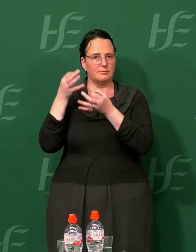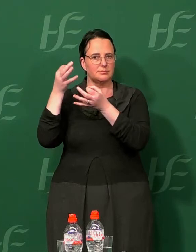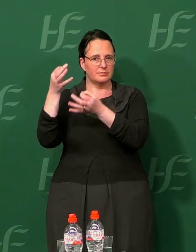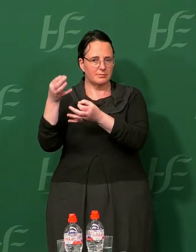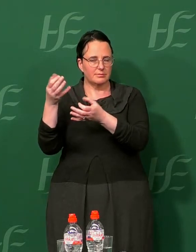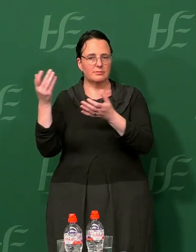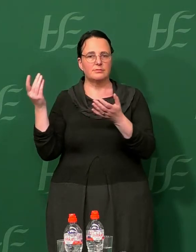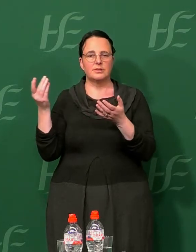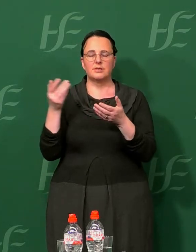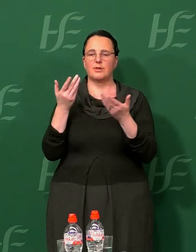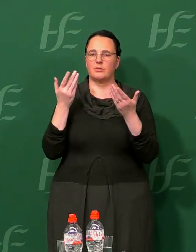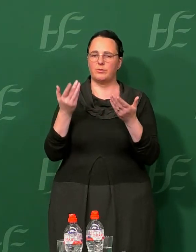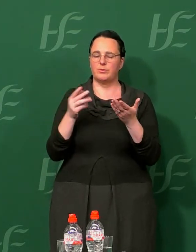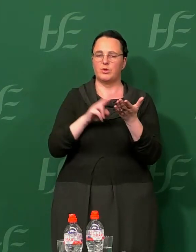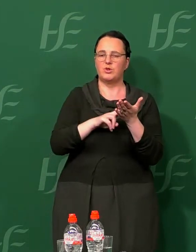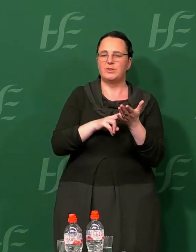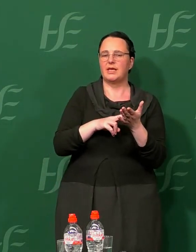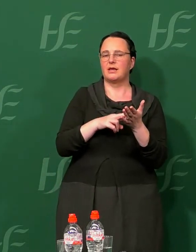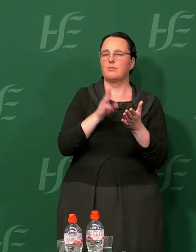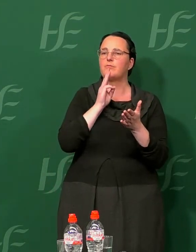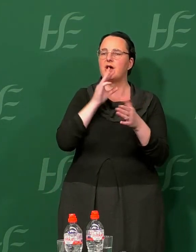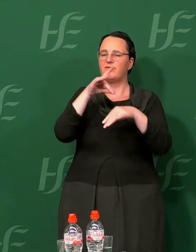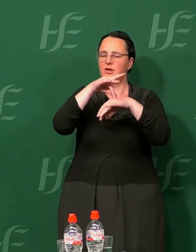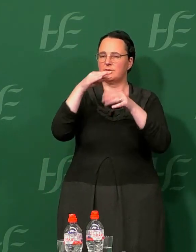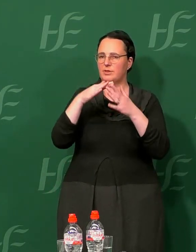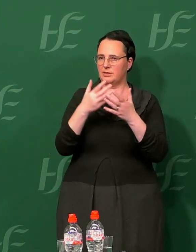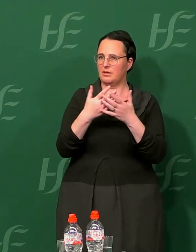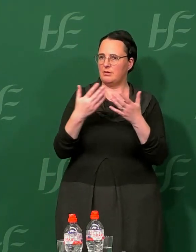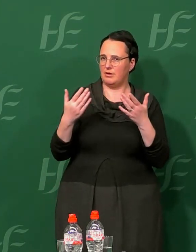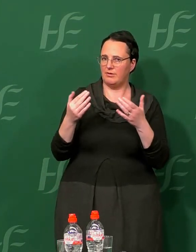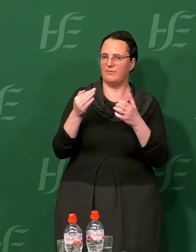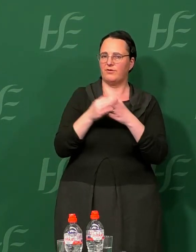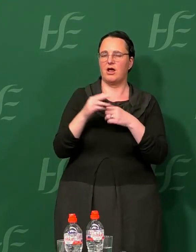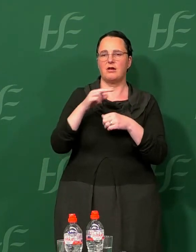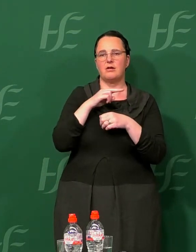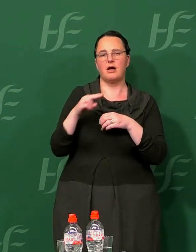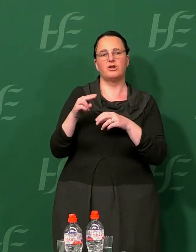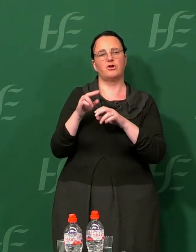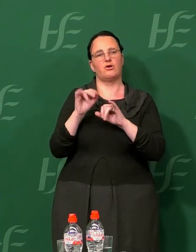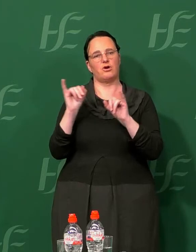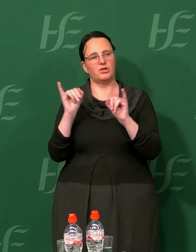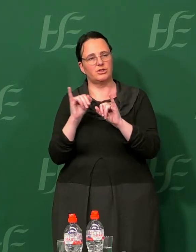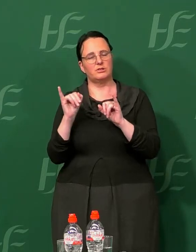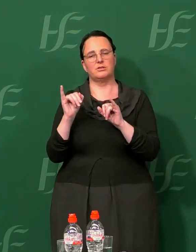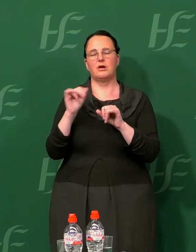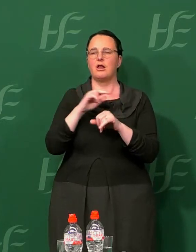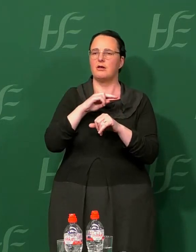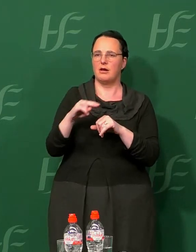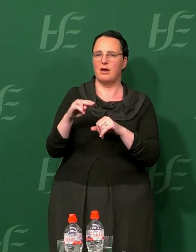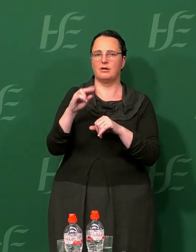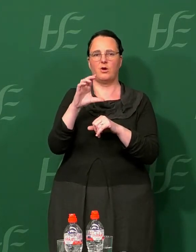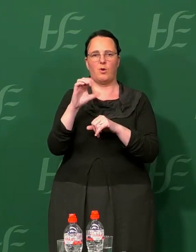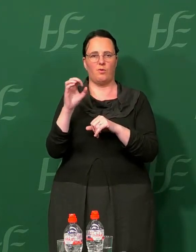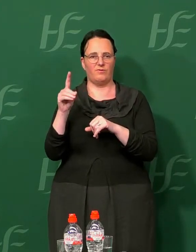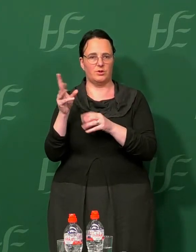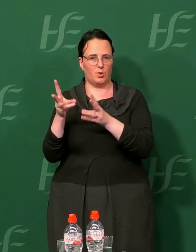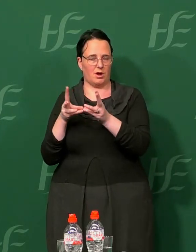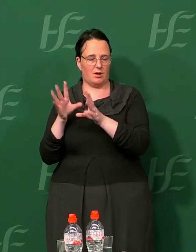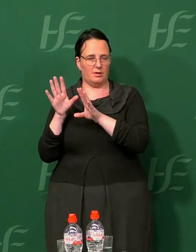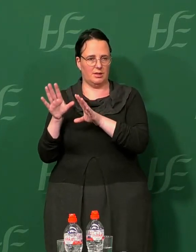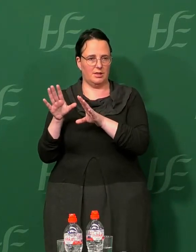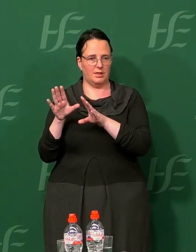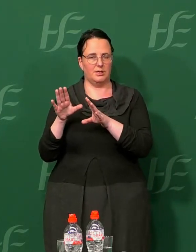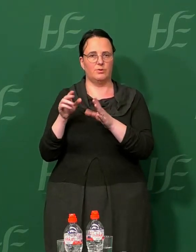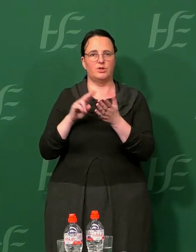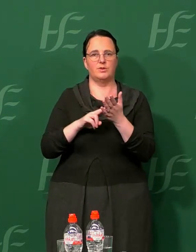numbers are utilising private hospitals for carrying out non-urgent, non-COVID work. So last week we used